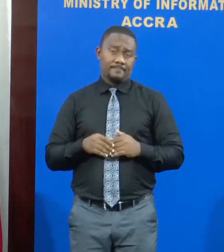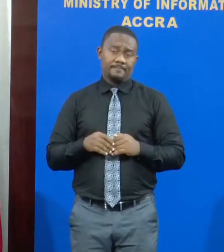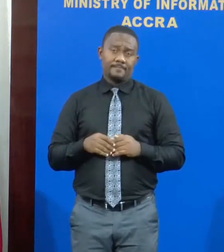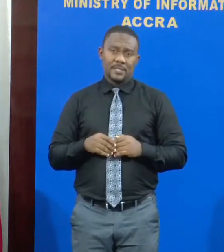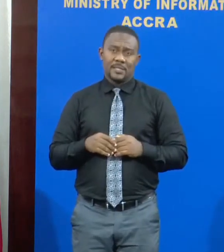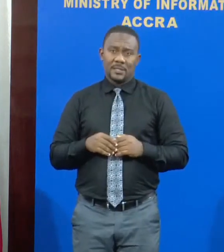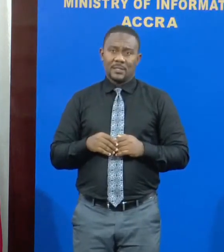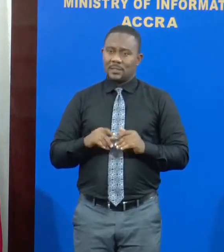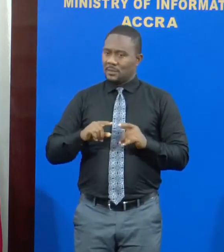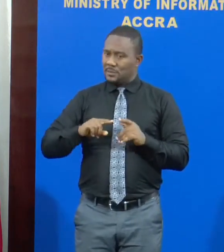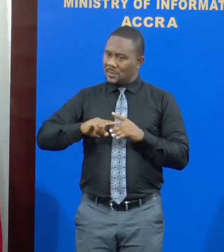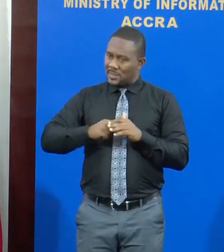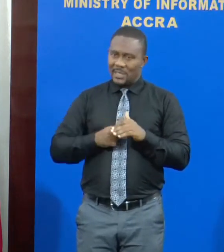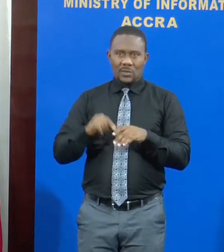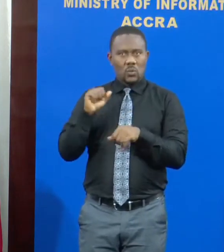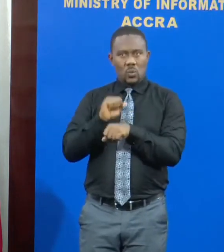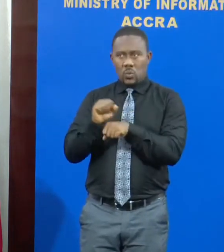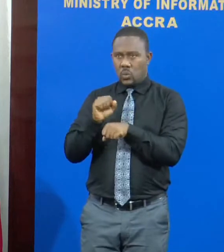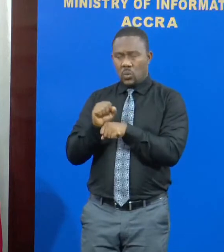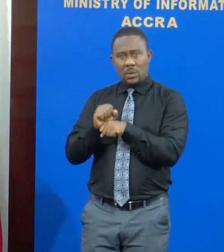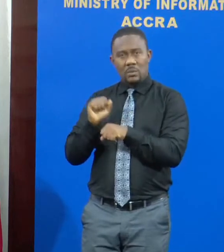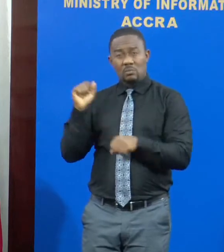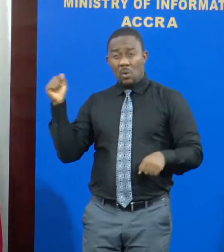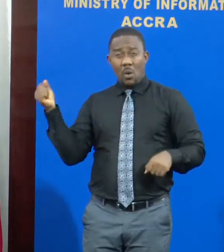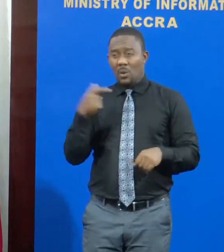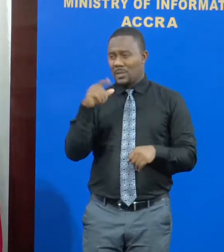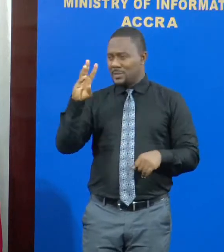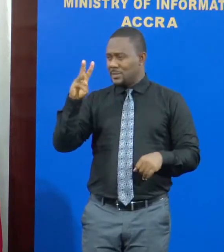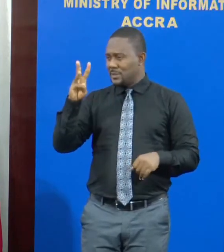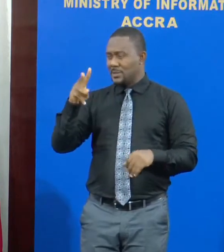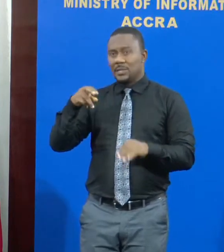be operational across the 16 regions and